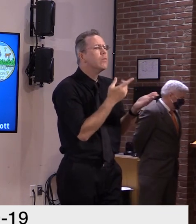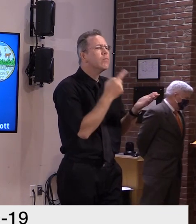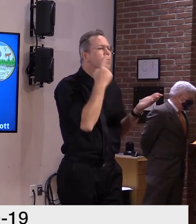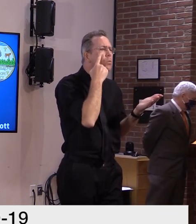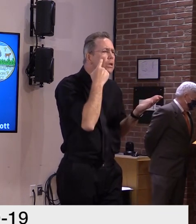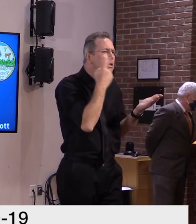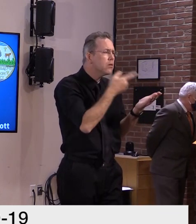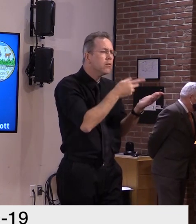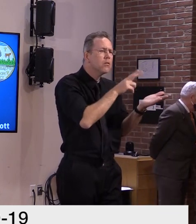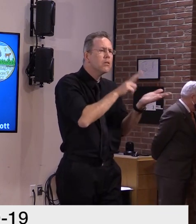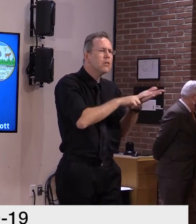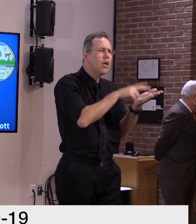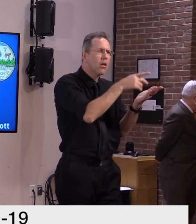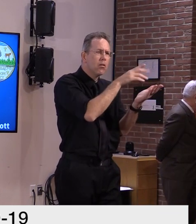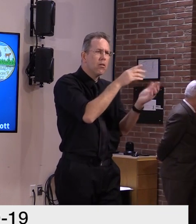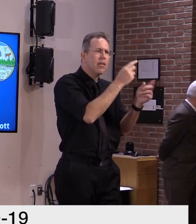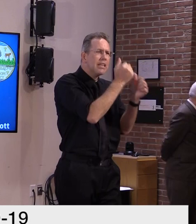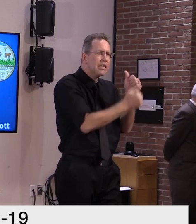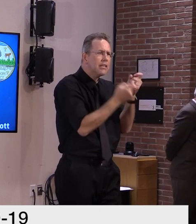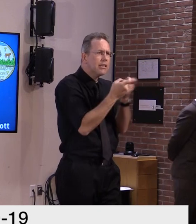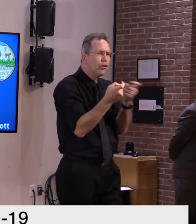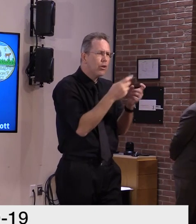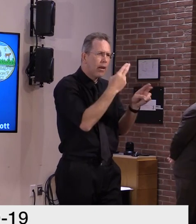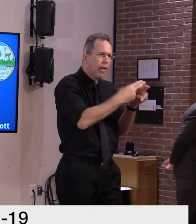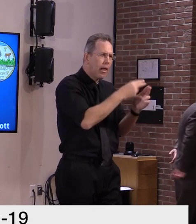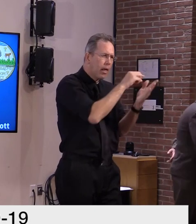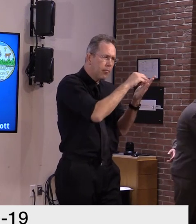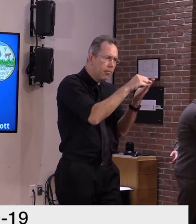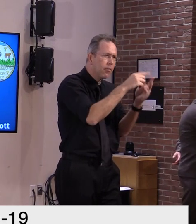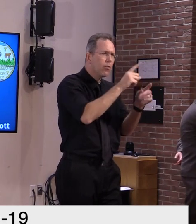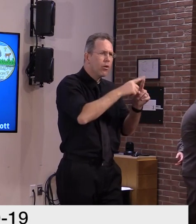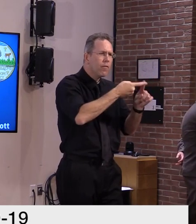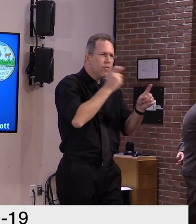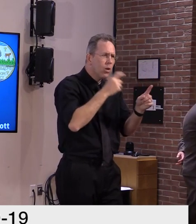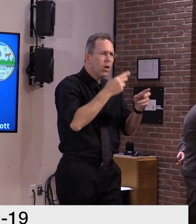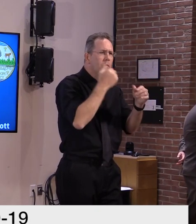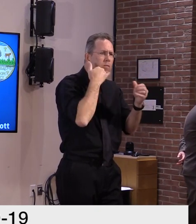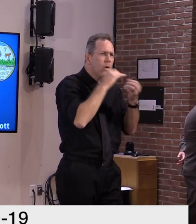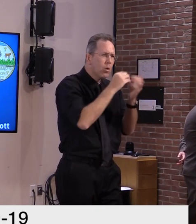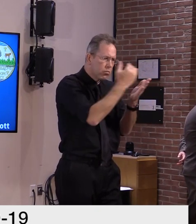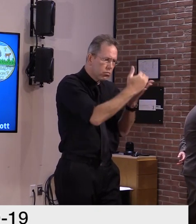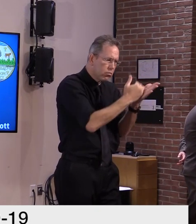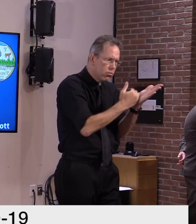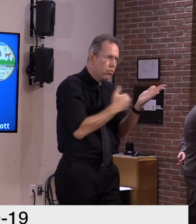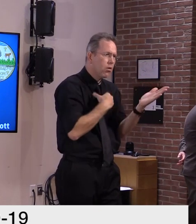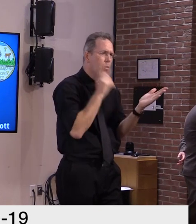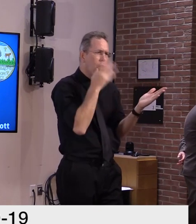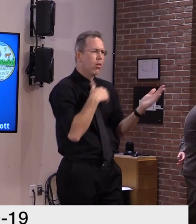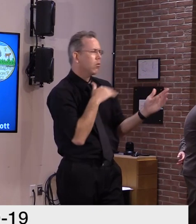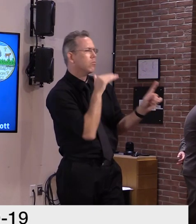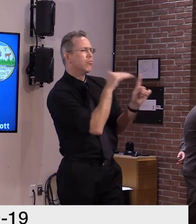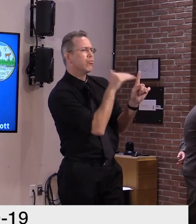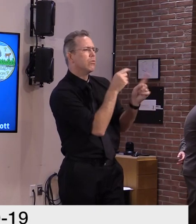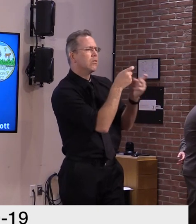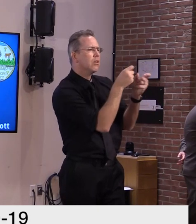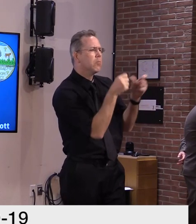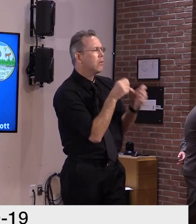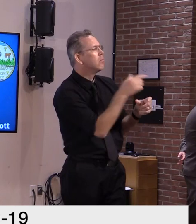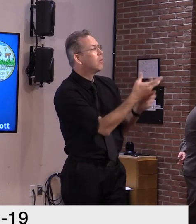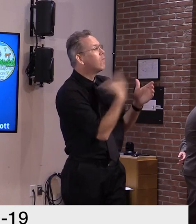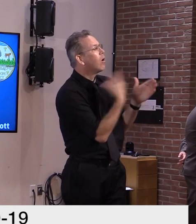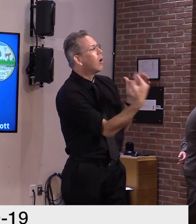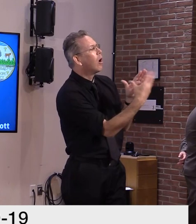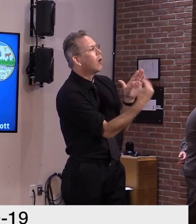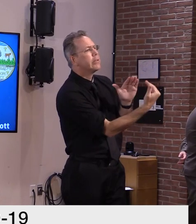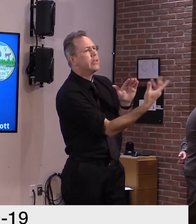that somebody hasn't followed those attestations, there are repercussions. The most notable one in the existing guidance is the loss of skiing